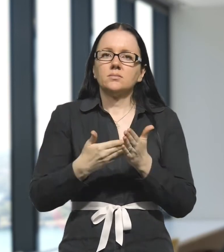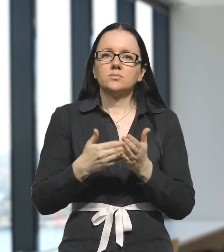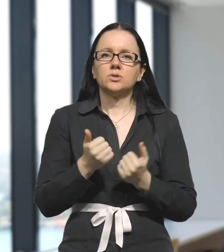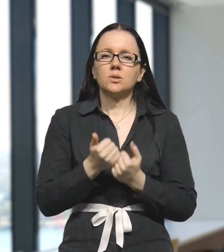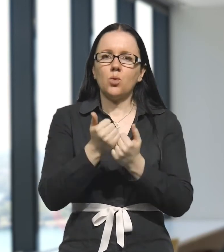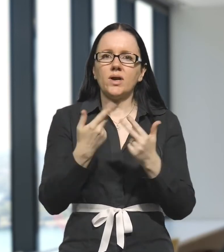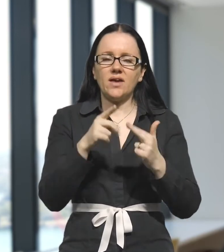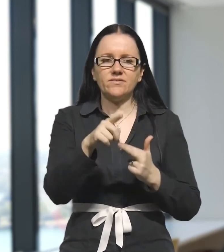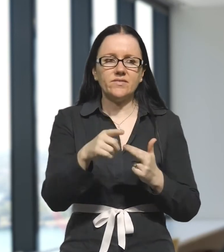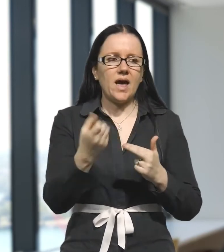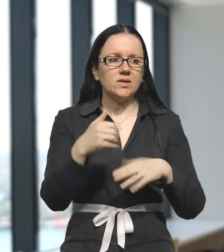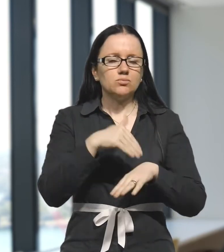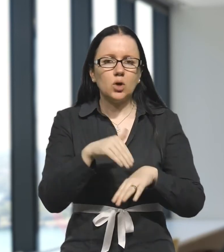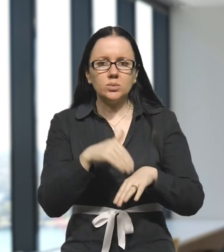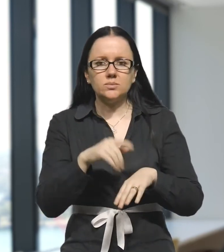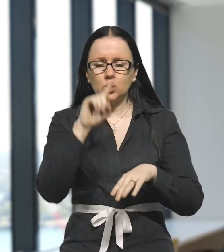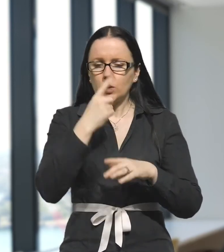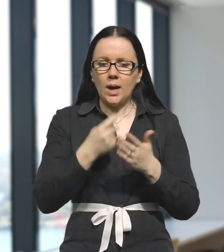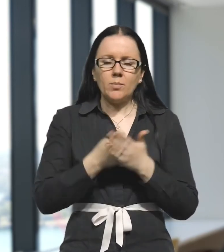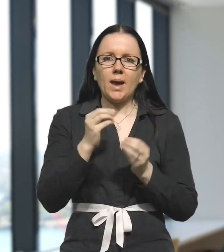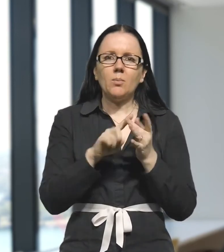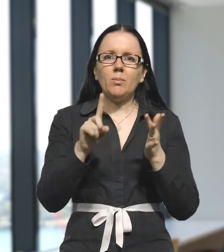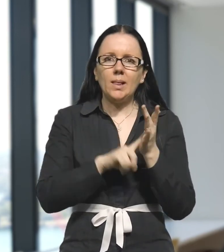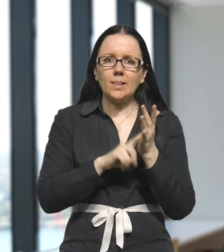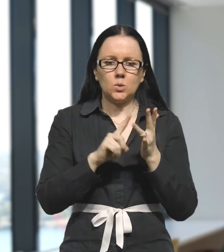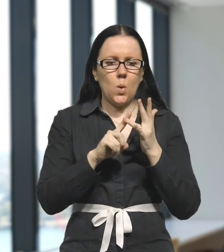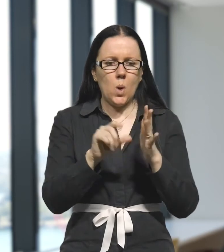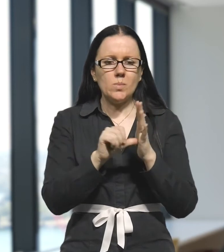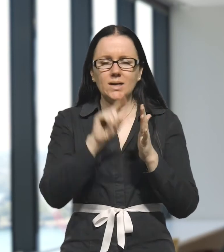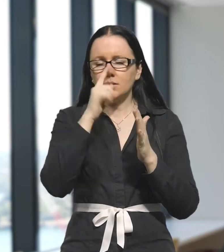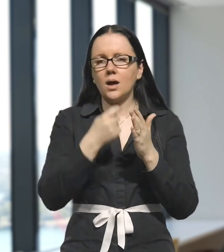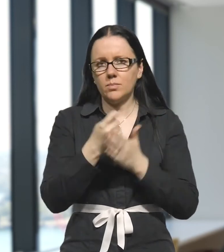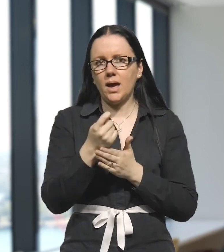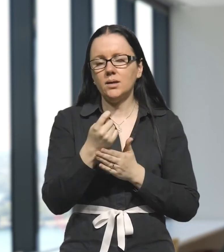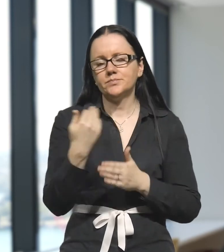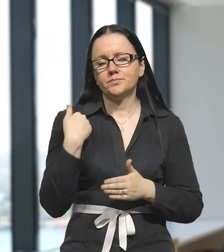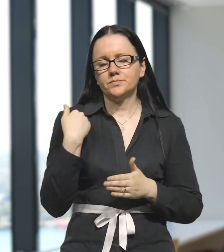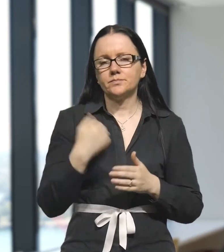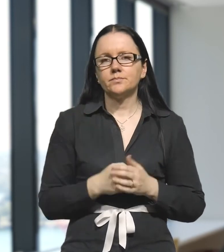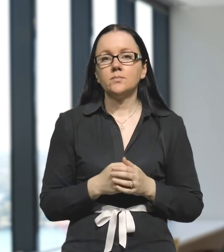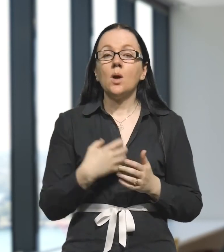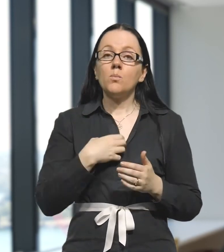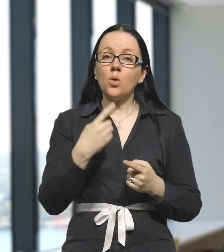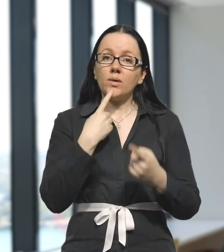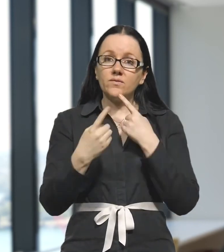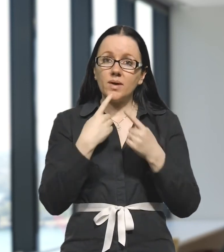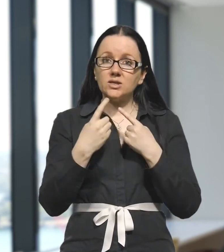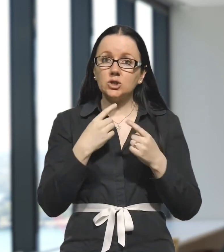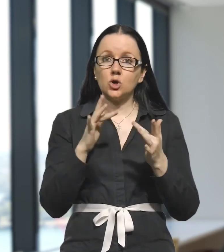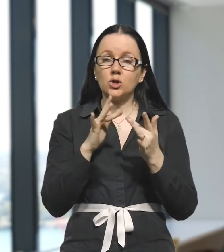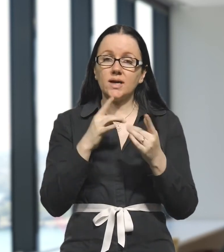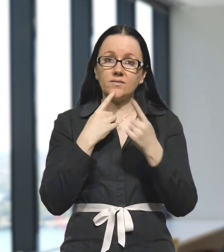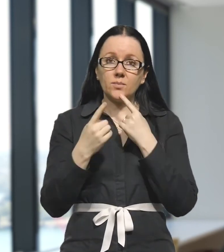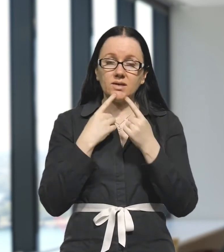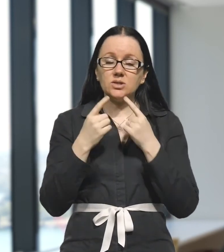tough time or having trouble paying your bills or debts. For more information and contact details, go to our website and